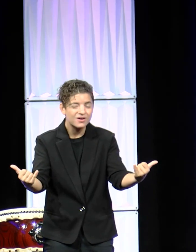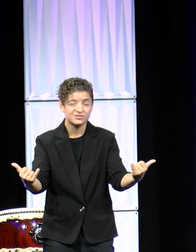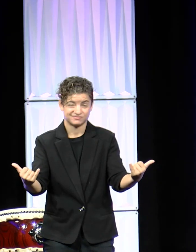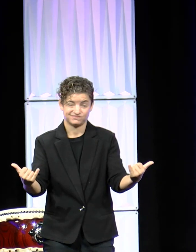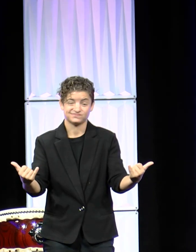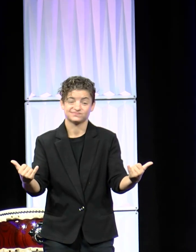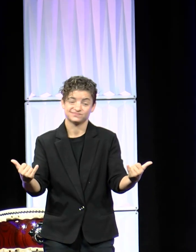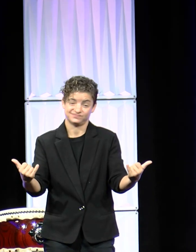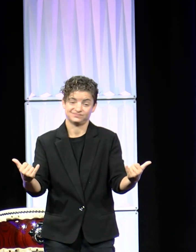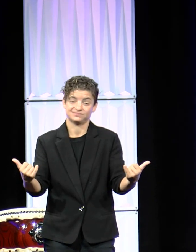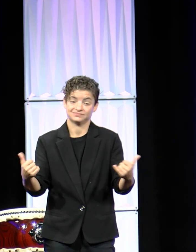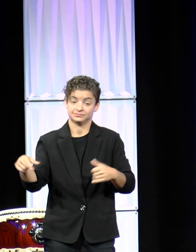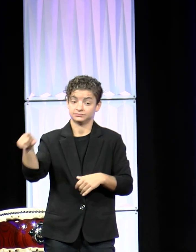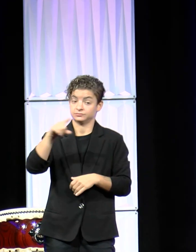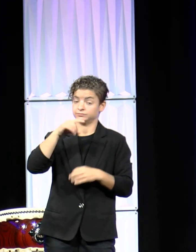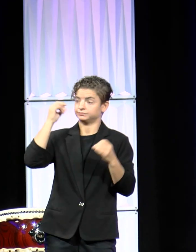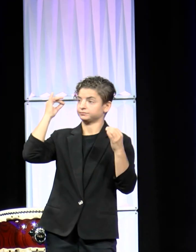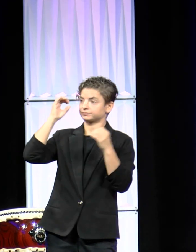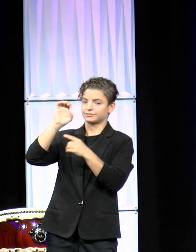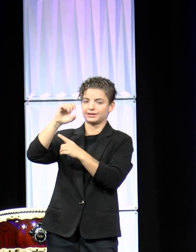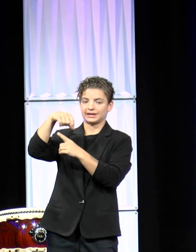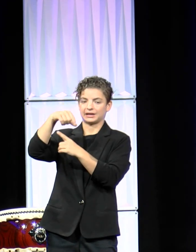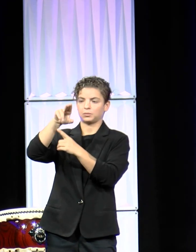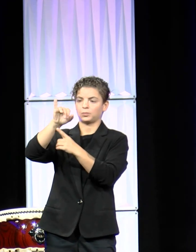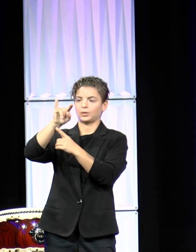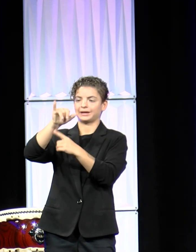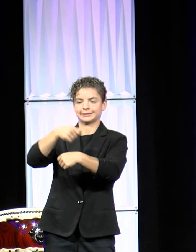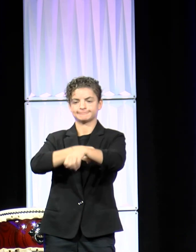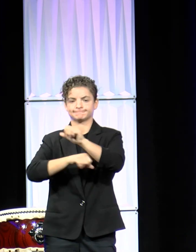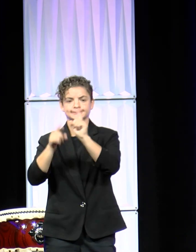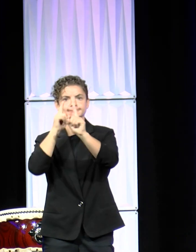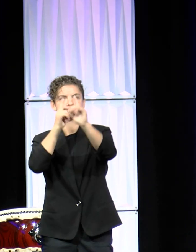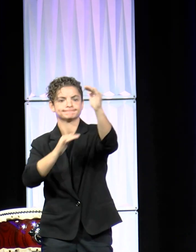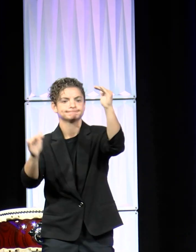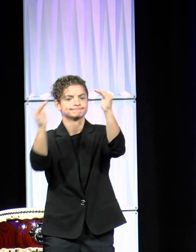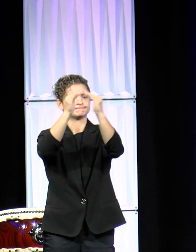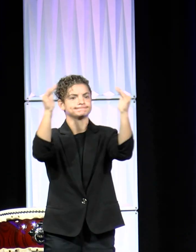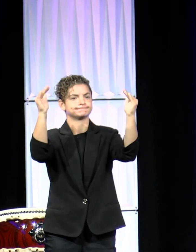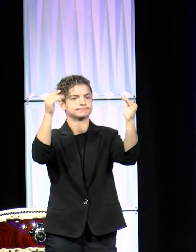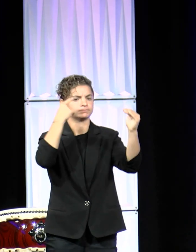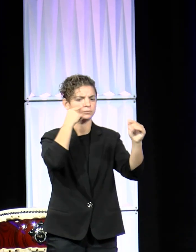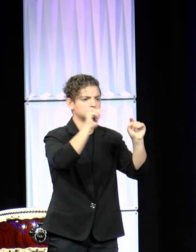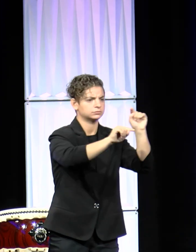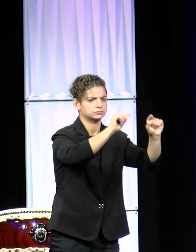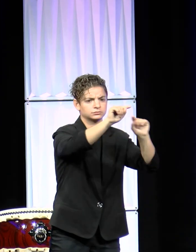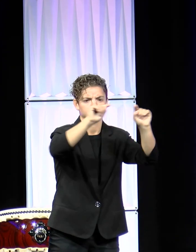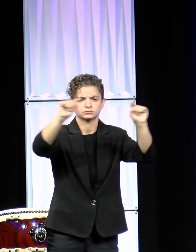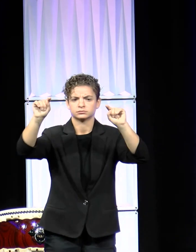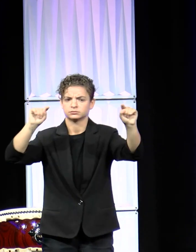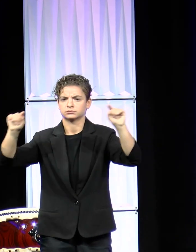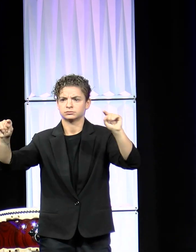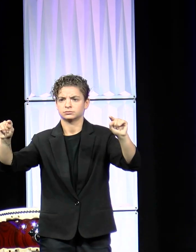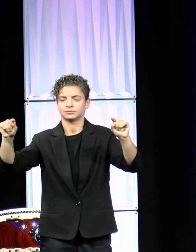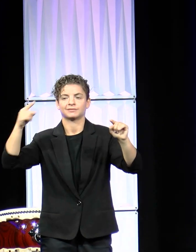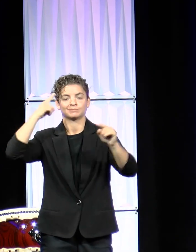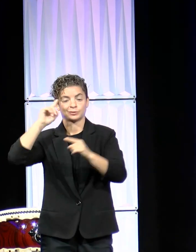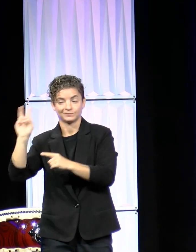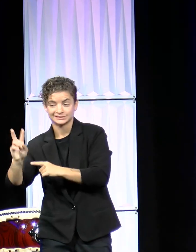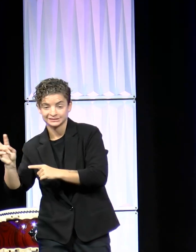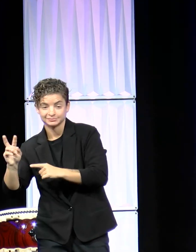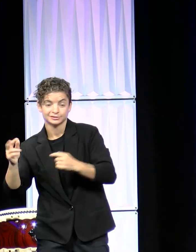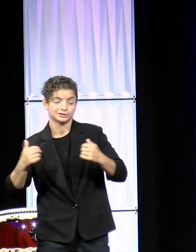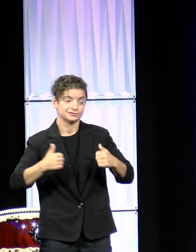equity in action looks like for you, what it looks like for victims and survivors, even if you identify as